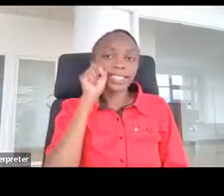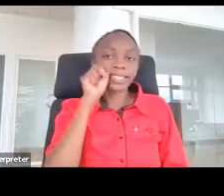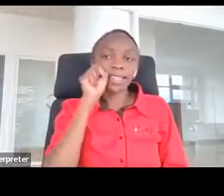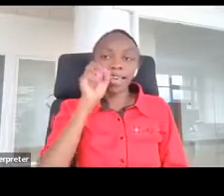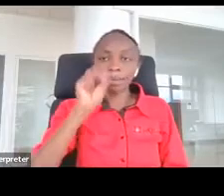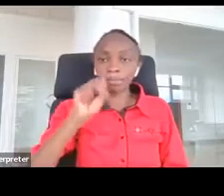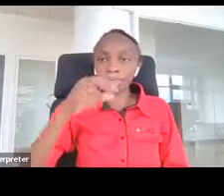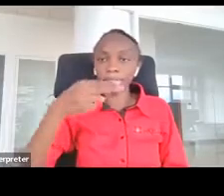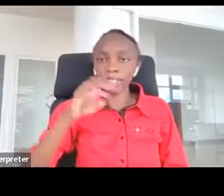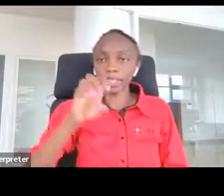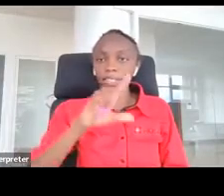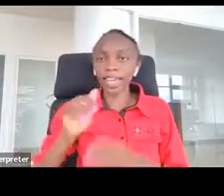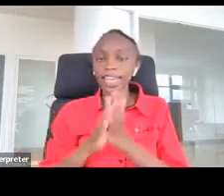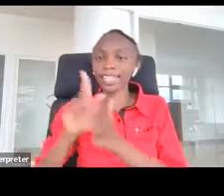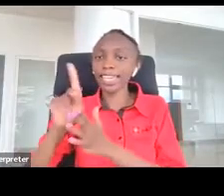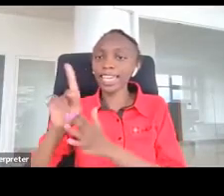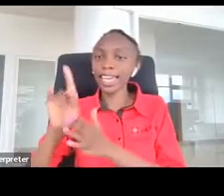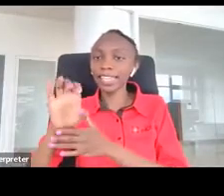Dr. Kimotho,